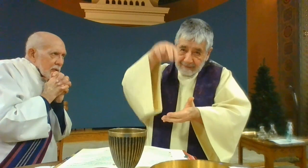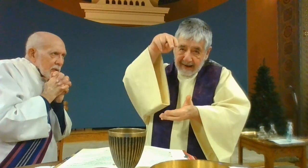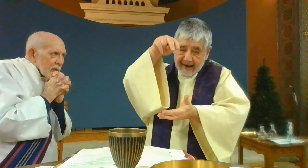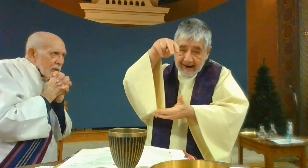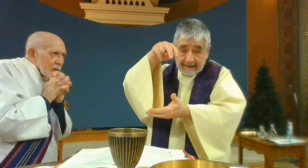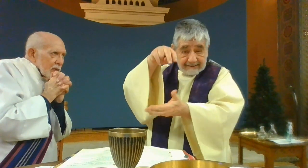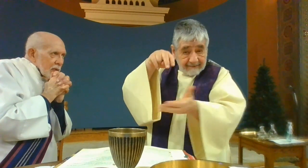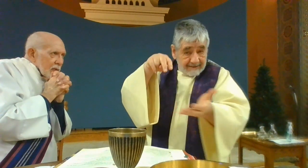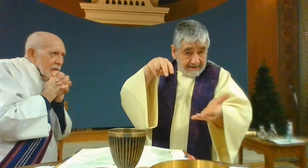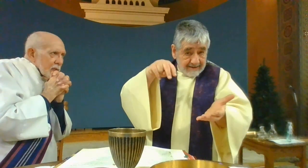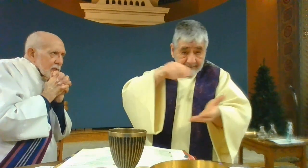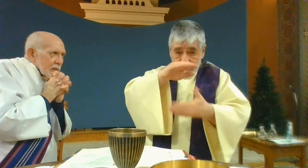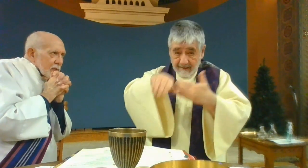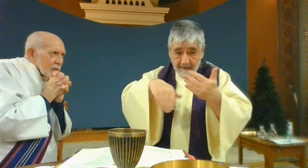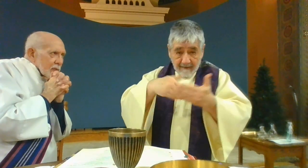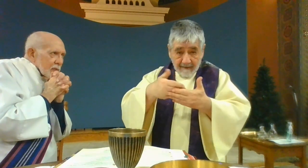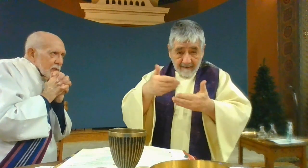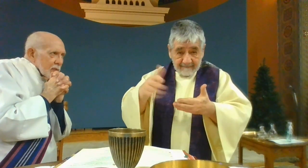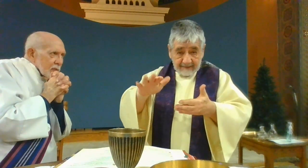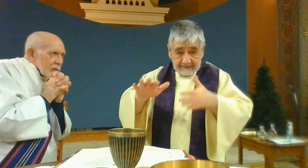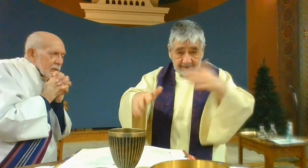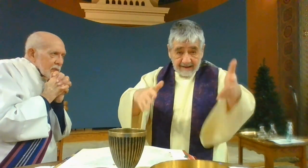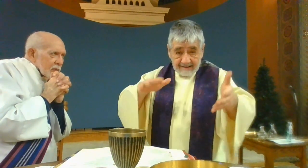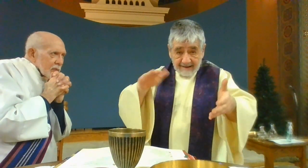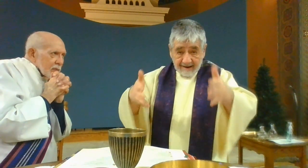and all who have died in your mercy